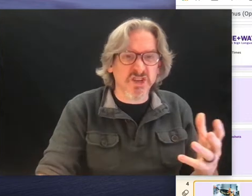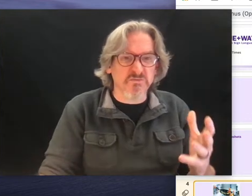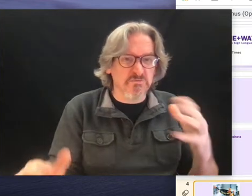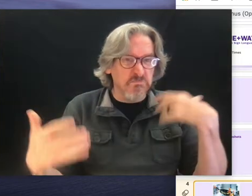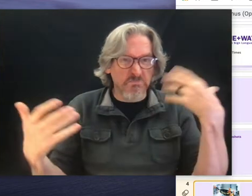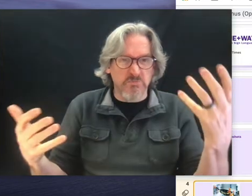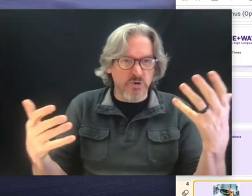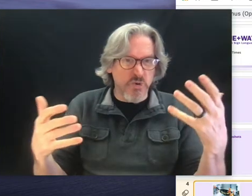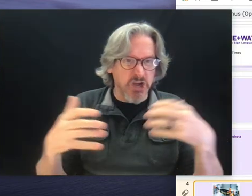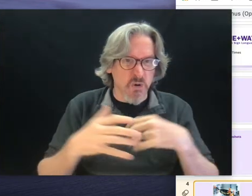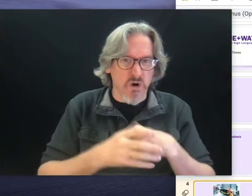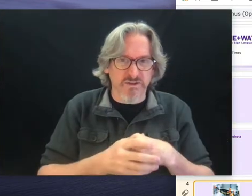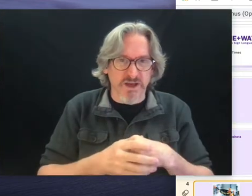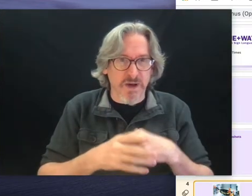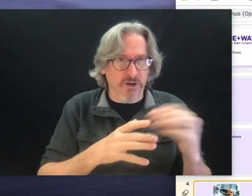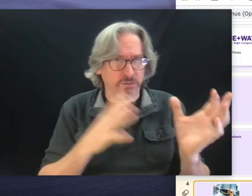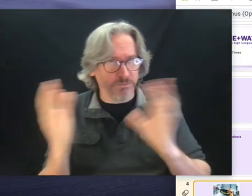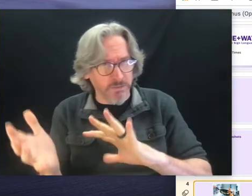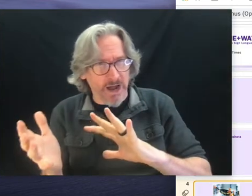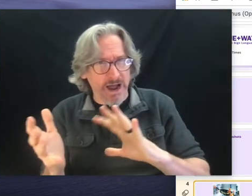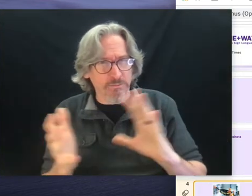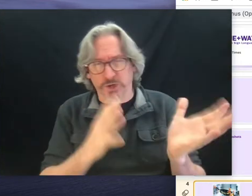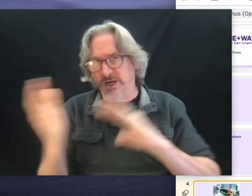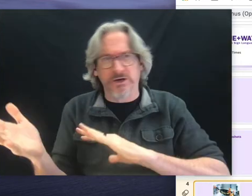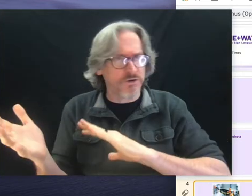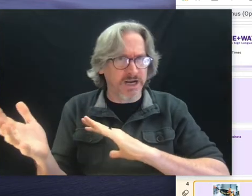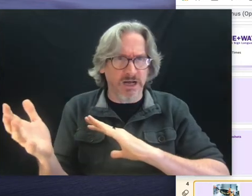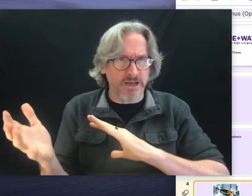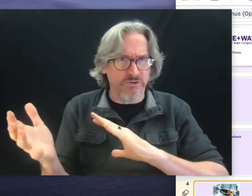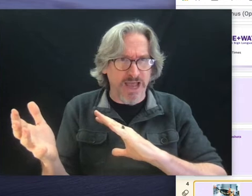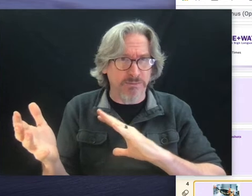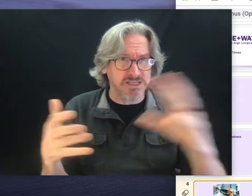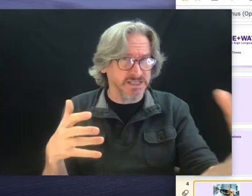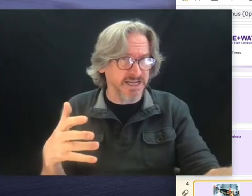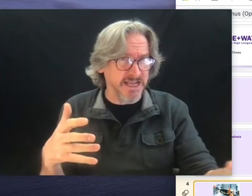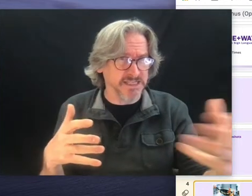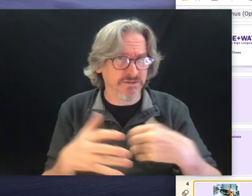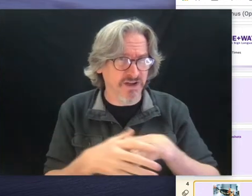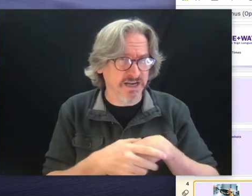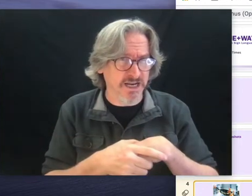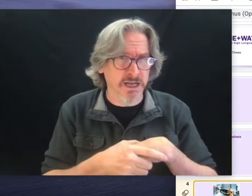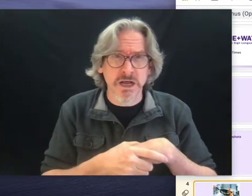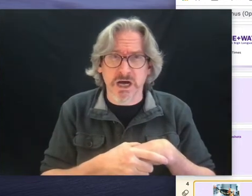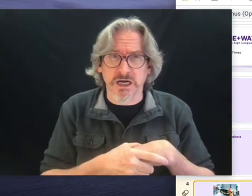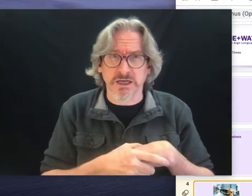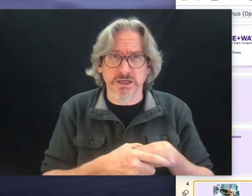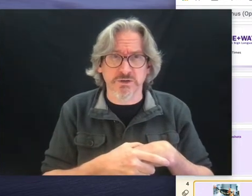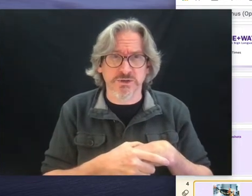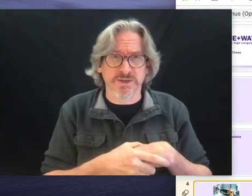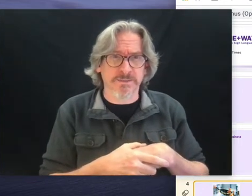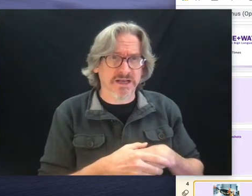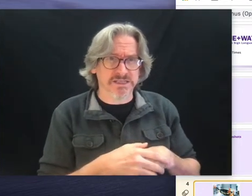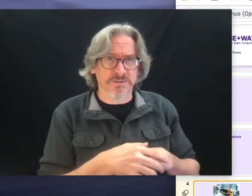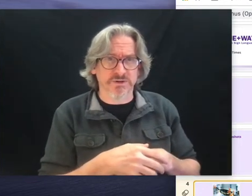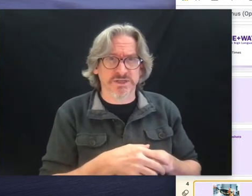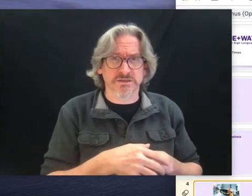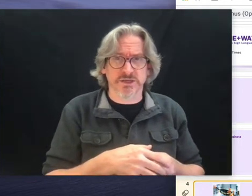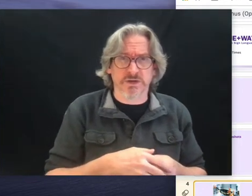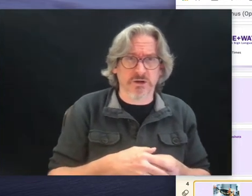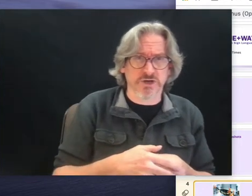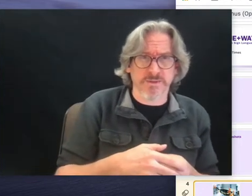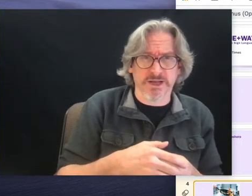just to quick go over them. I'm working on creating a vocab list since I can't seem to find any on YouTube that anybody else has